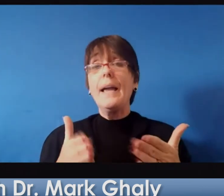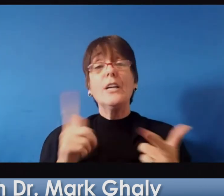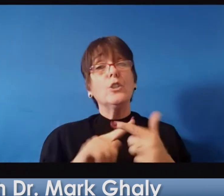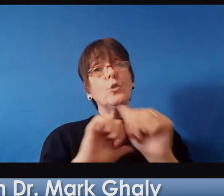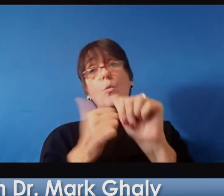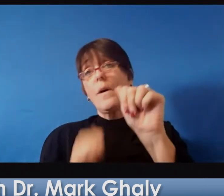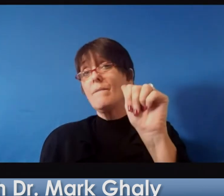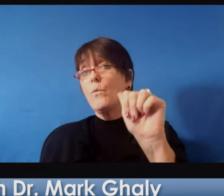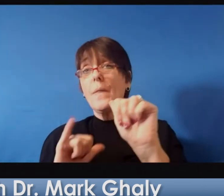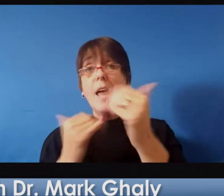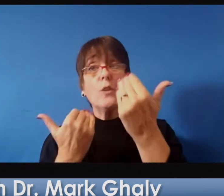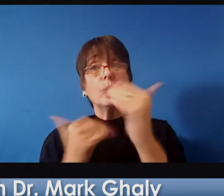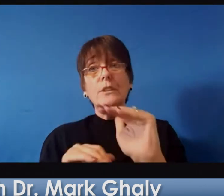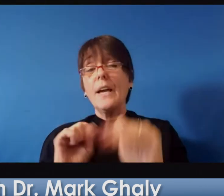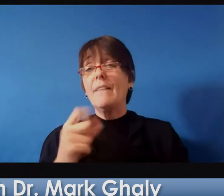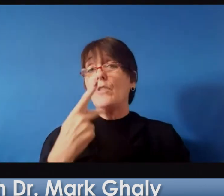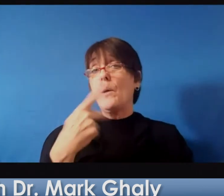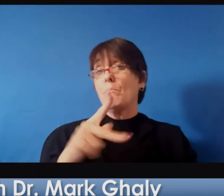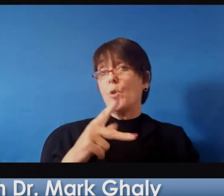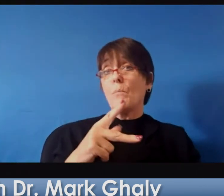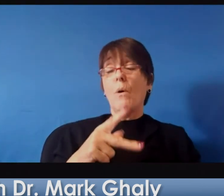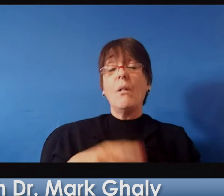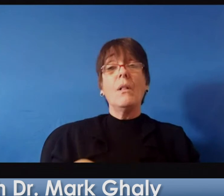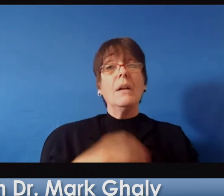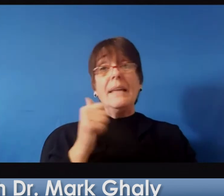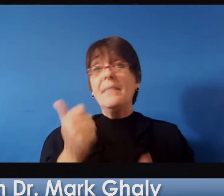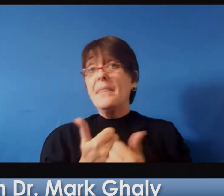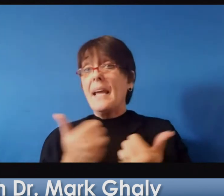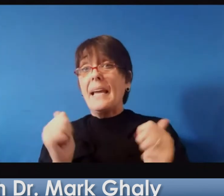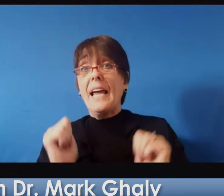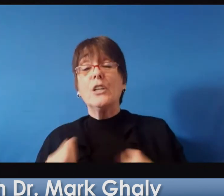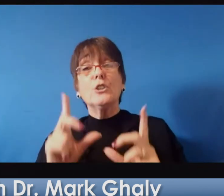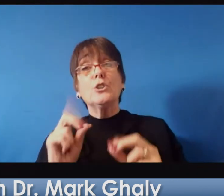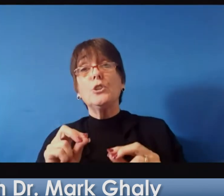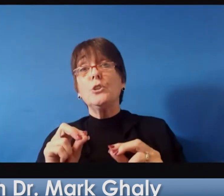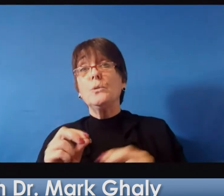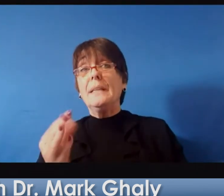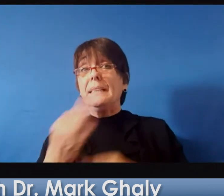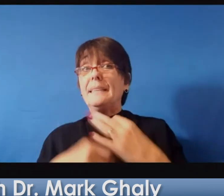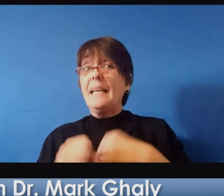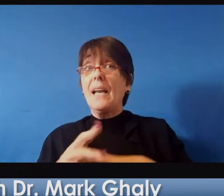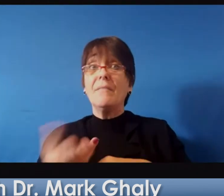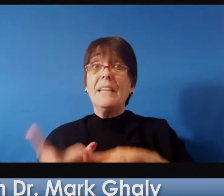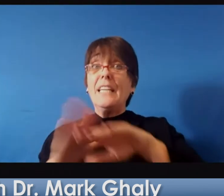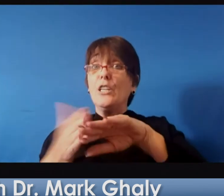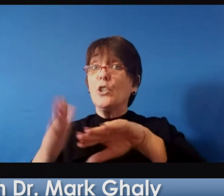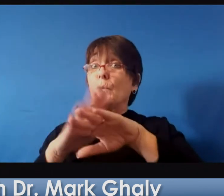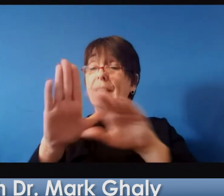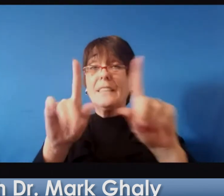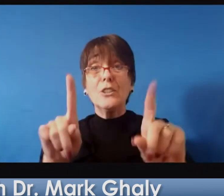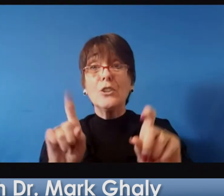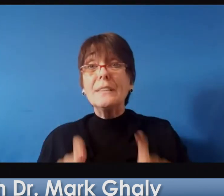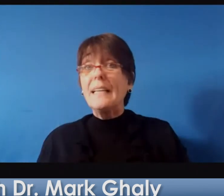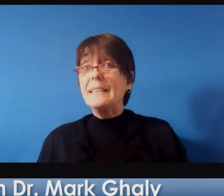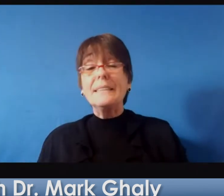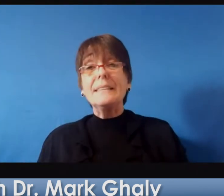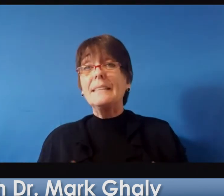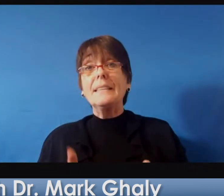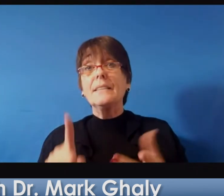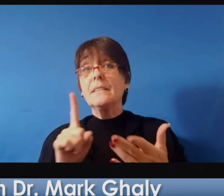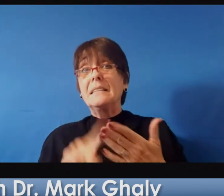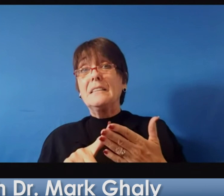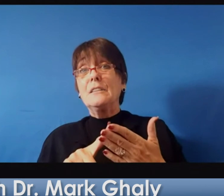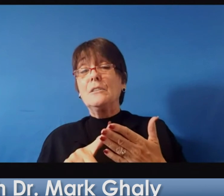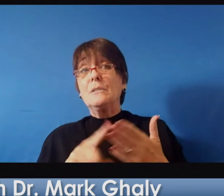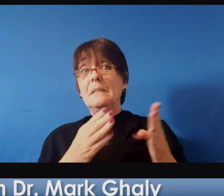the restrictions of the purple tier, anything they can do other than ramping up their testing to sidestep what will